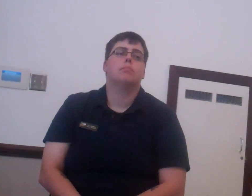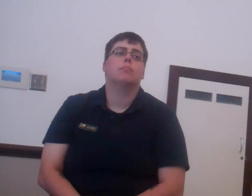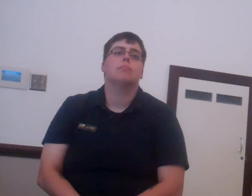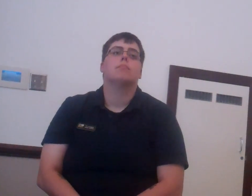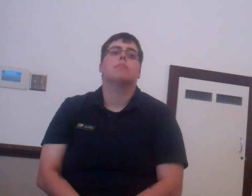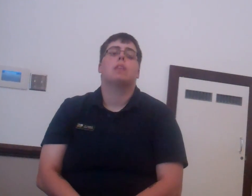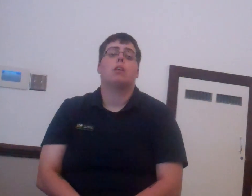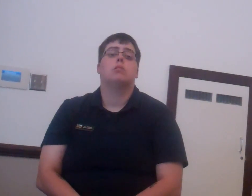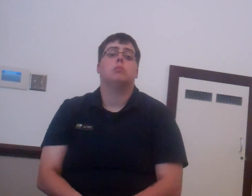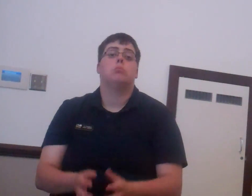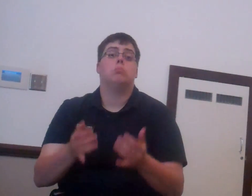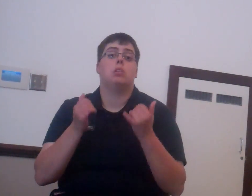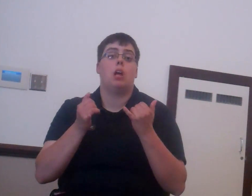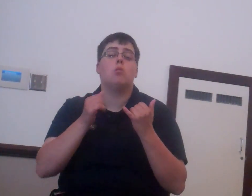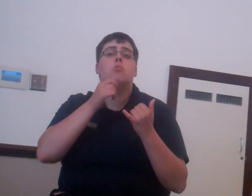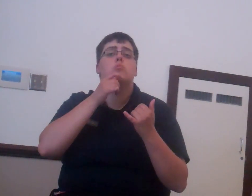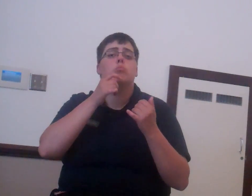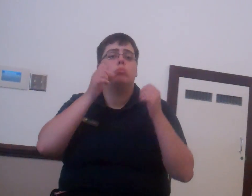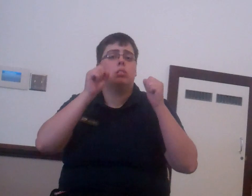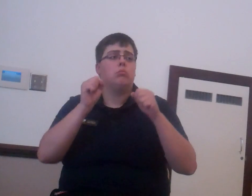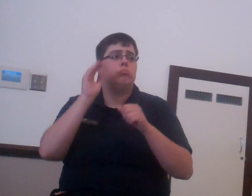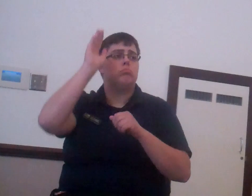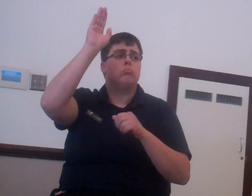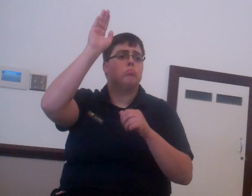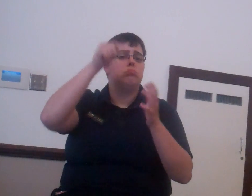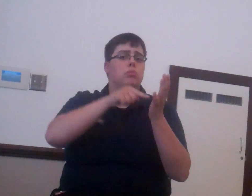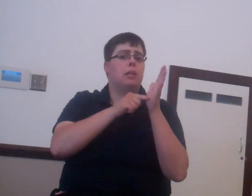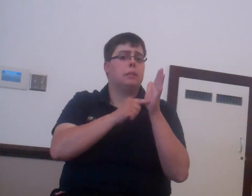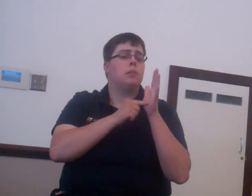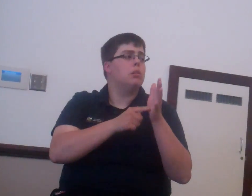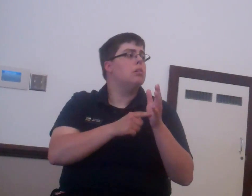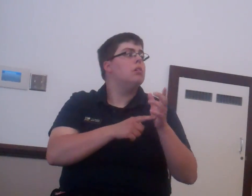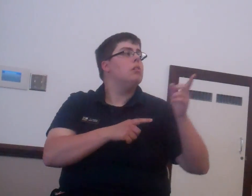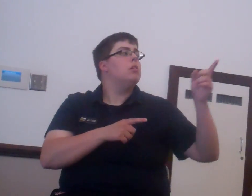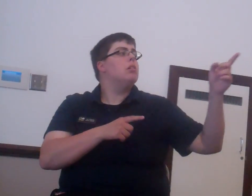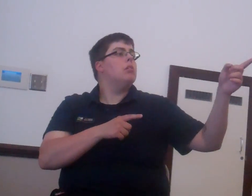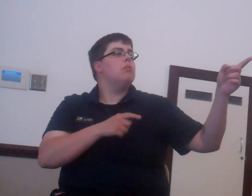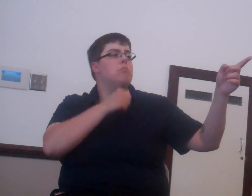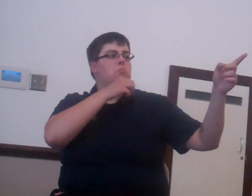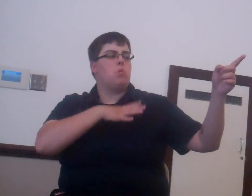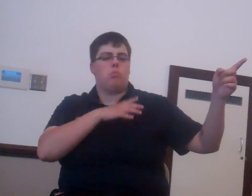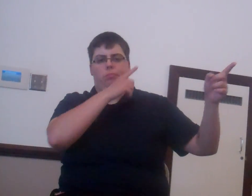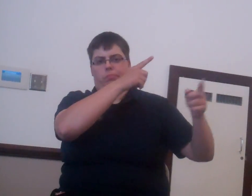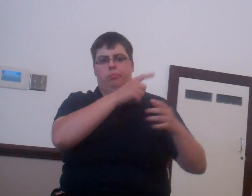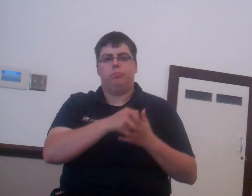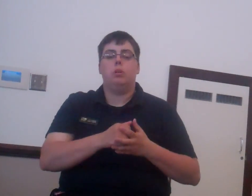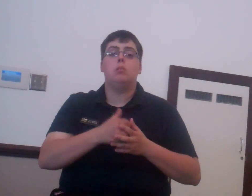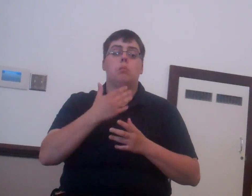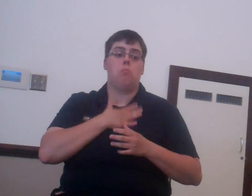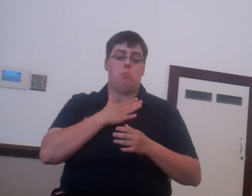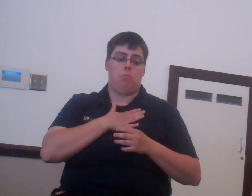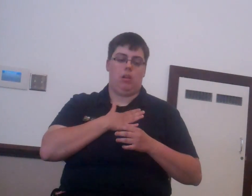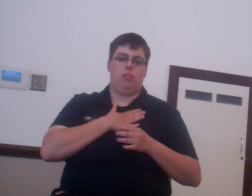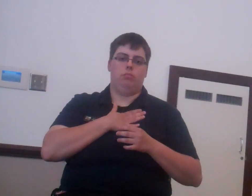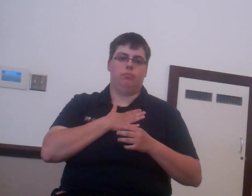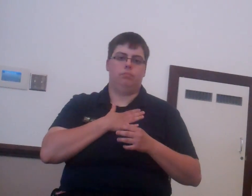can give me some examples of this stuff? Yeah. My roommate and I work together at the gym, and we have a very